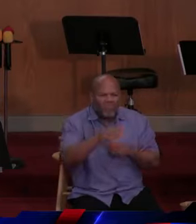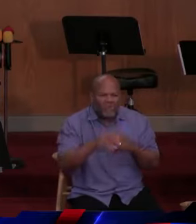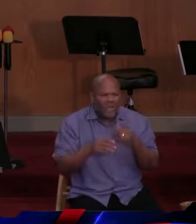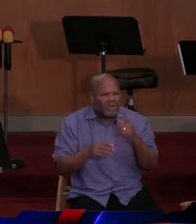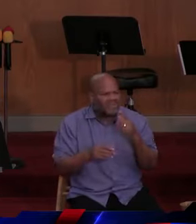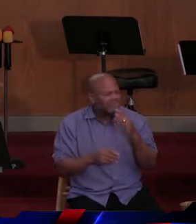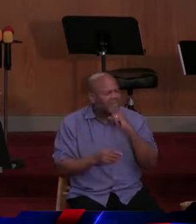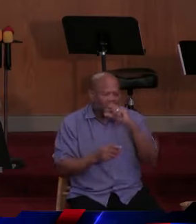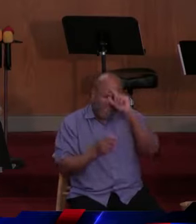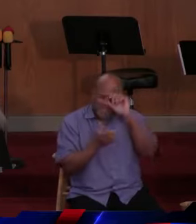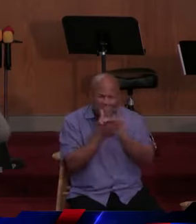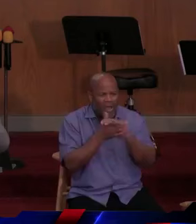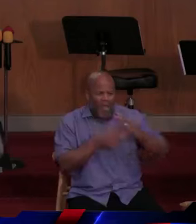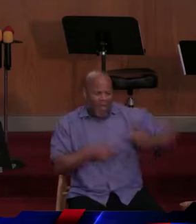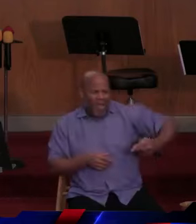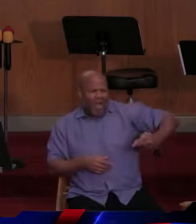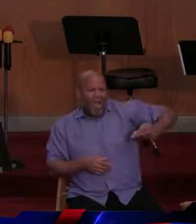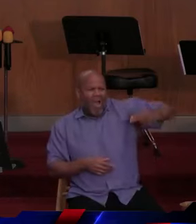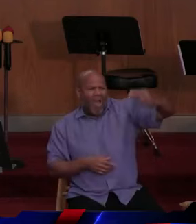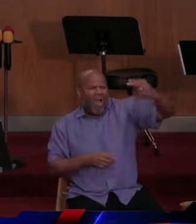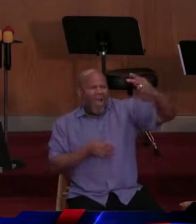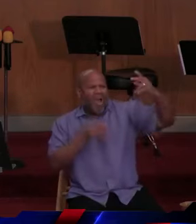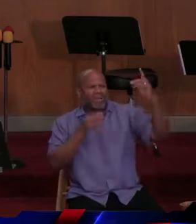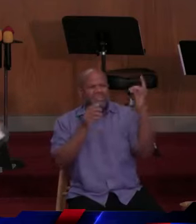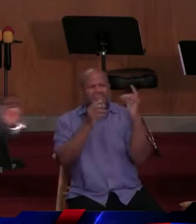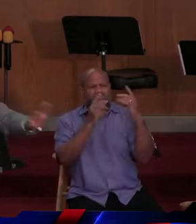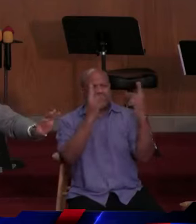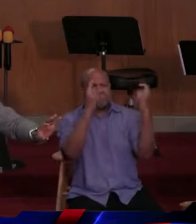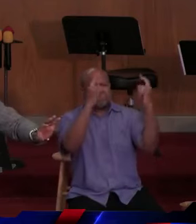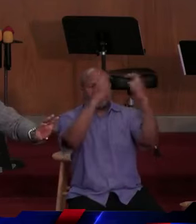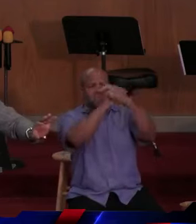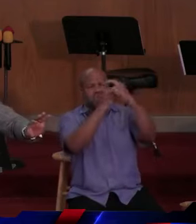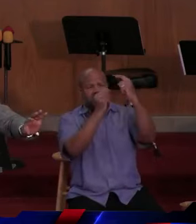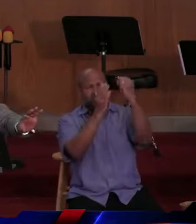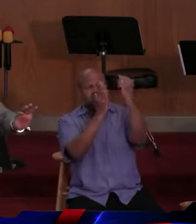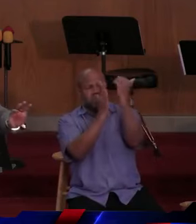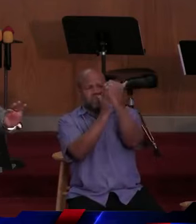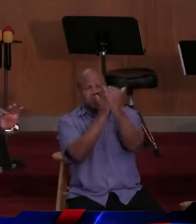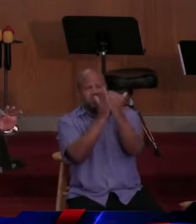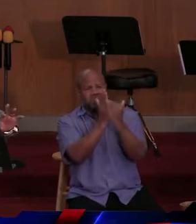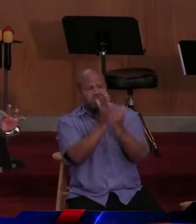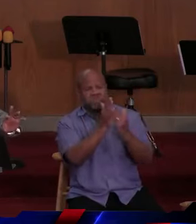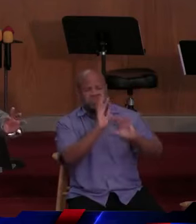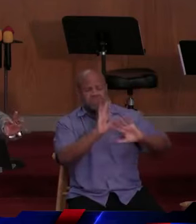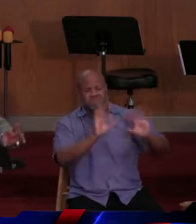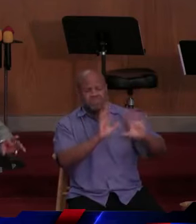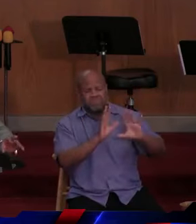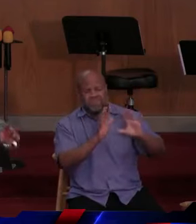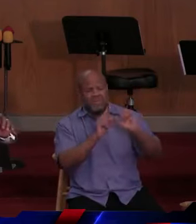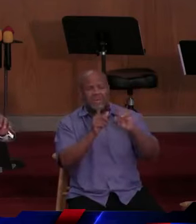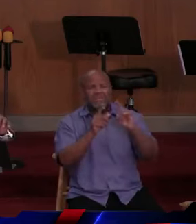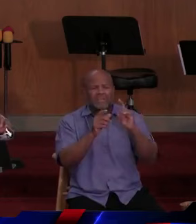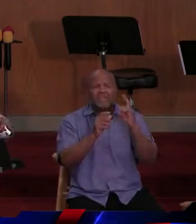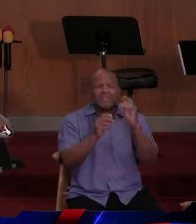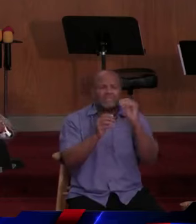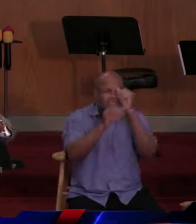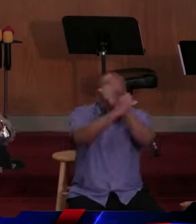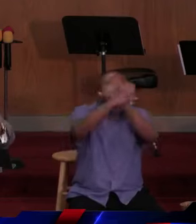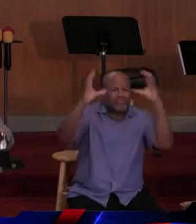biblical lesson. But what about where you are? What about in this stay home shut down, in